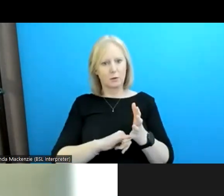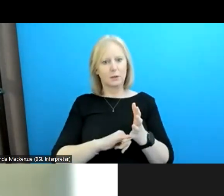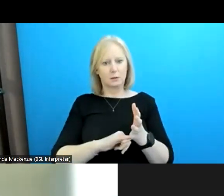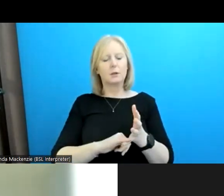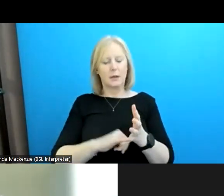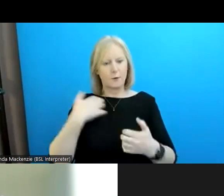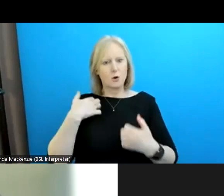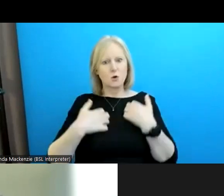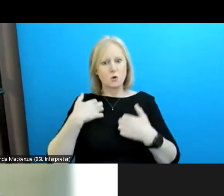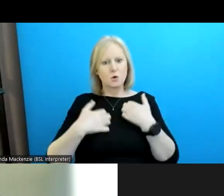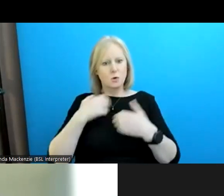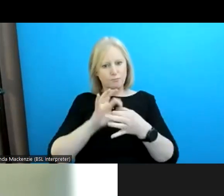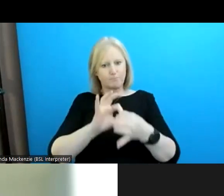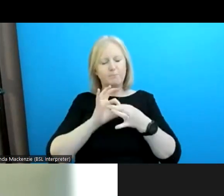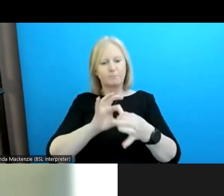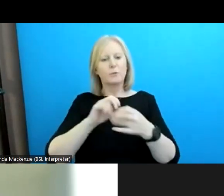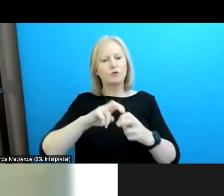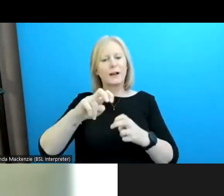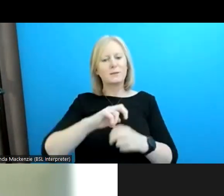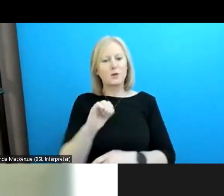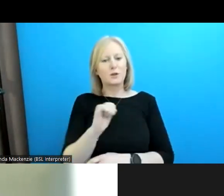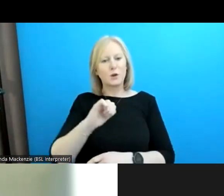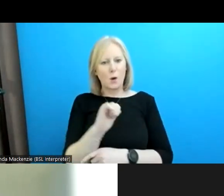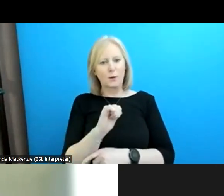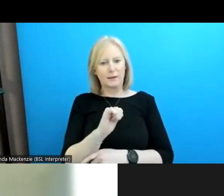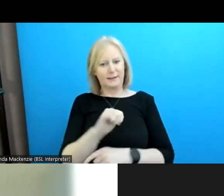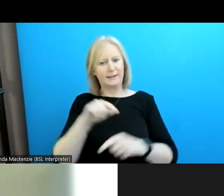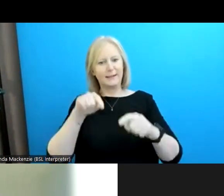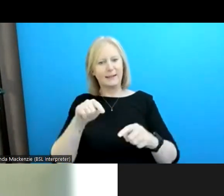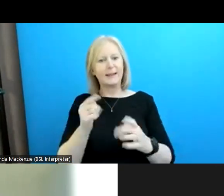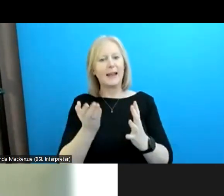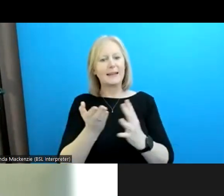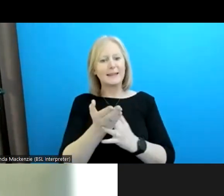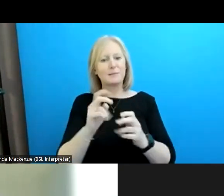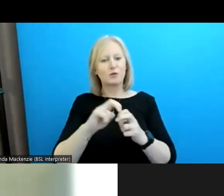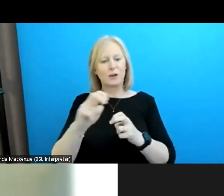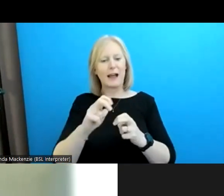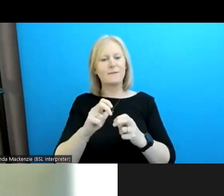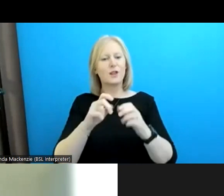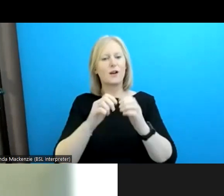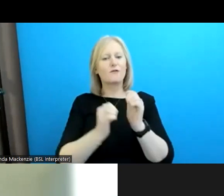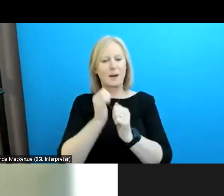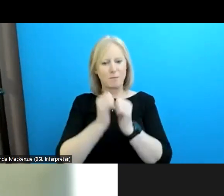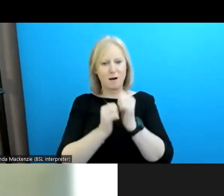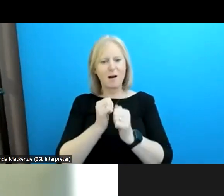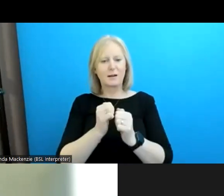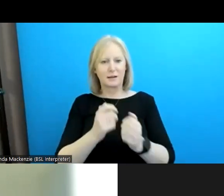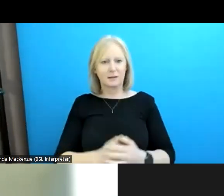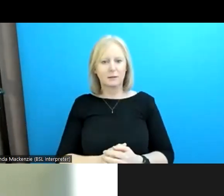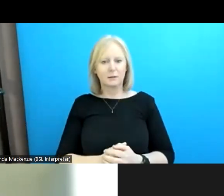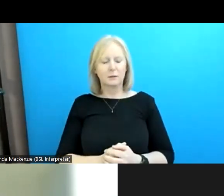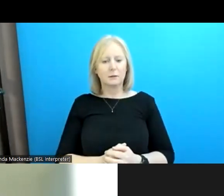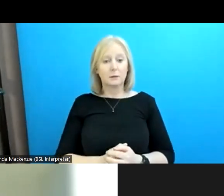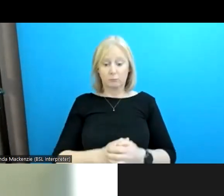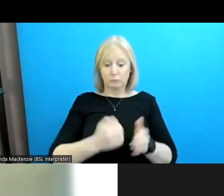Transport Scotland, and especially this review of the Accessible Travel Framework. It would be easy for me to say that as an